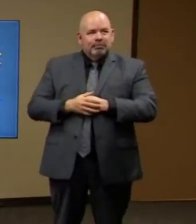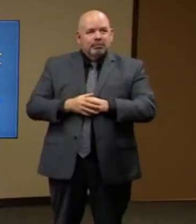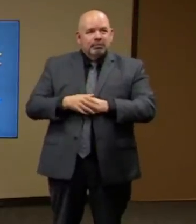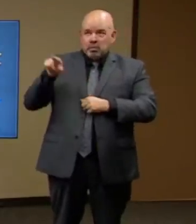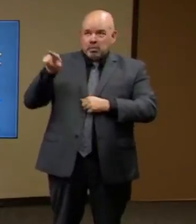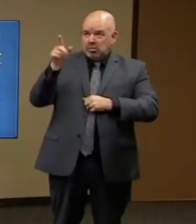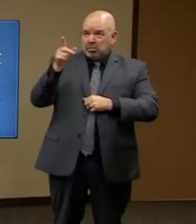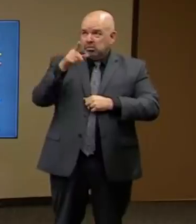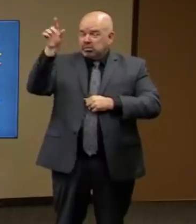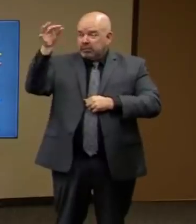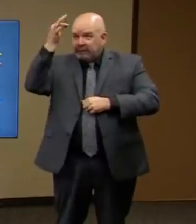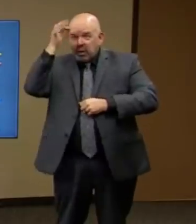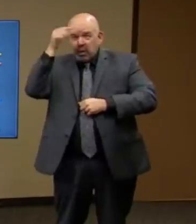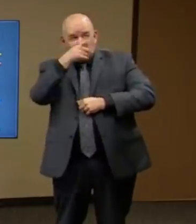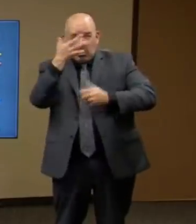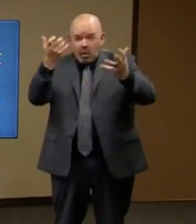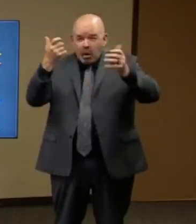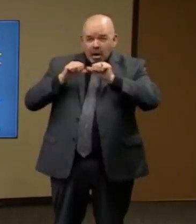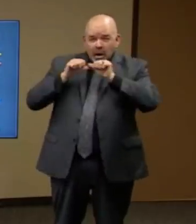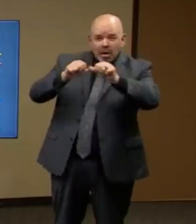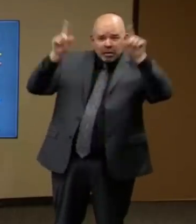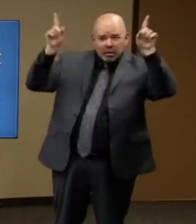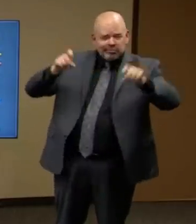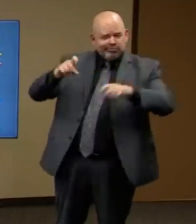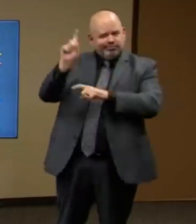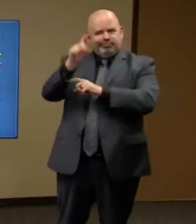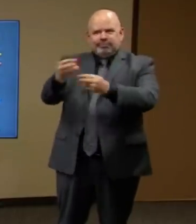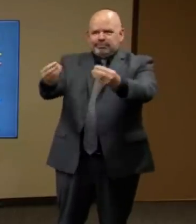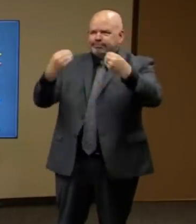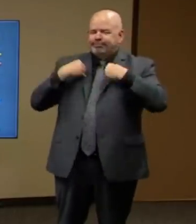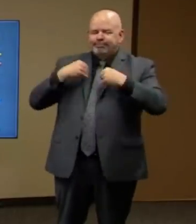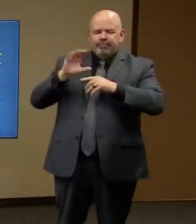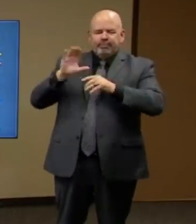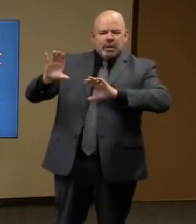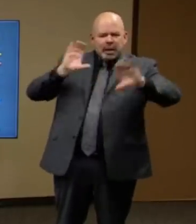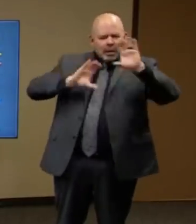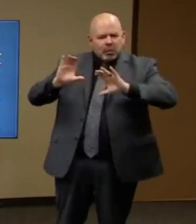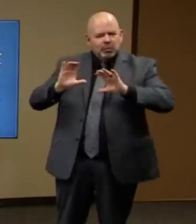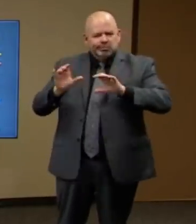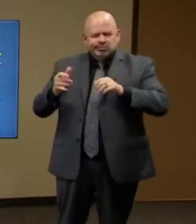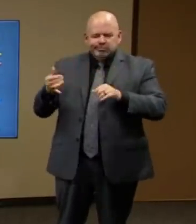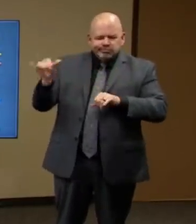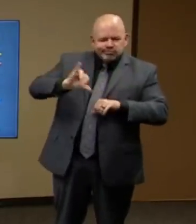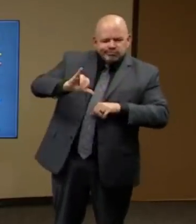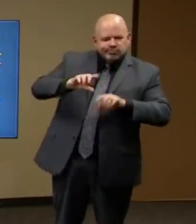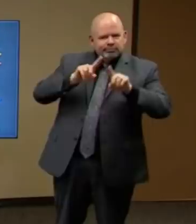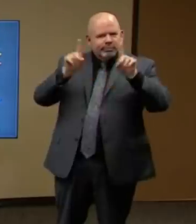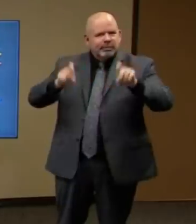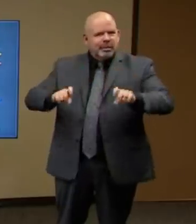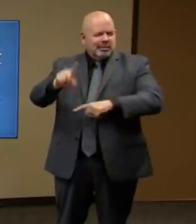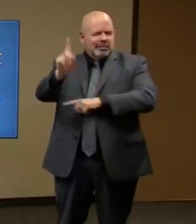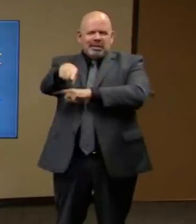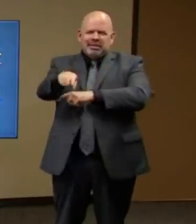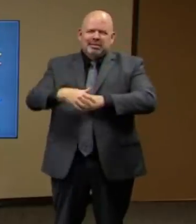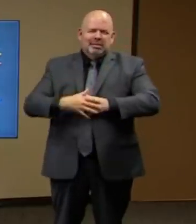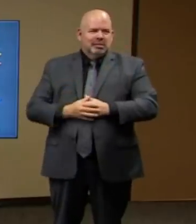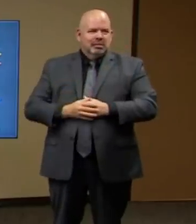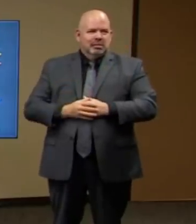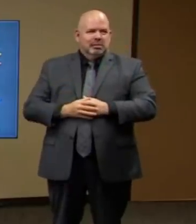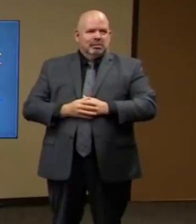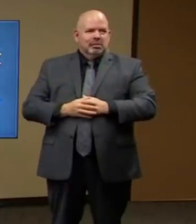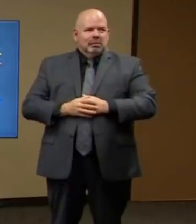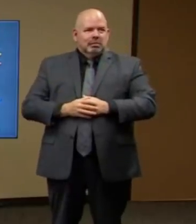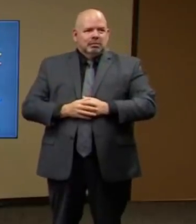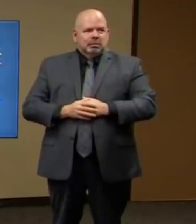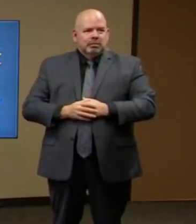get, but get us the reagents so we can get our people tested in a timely way. Those tests are